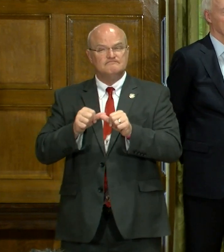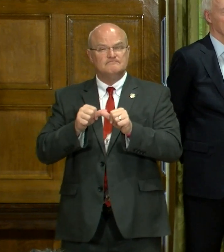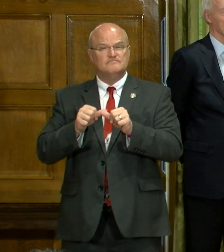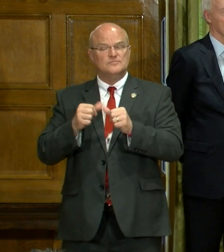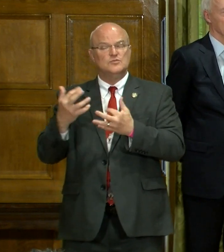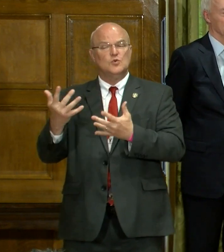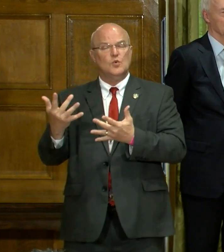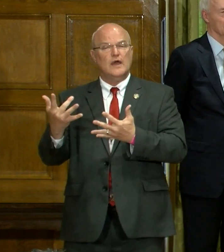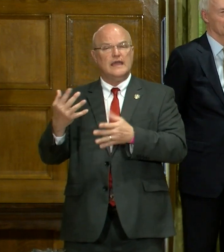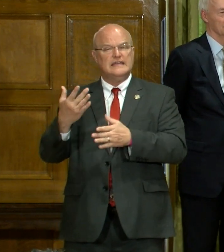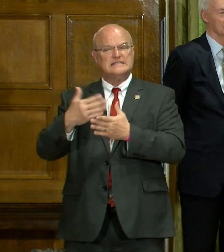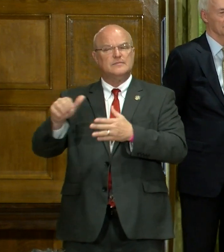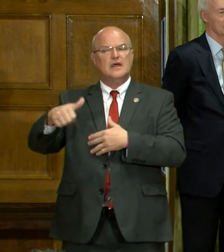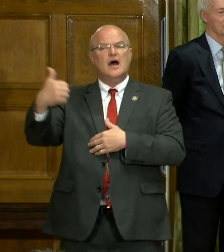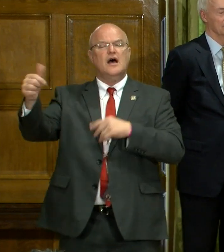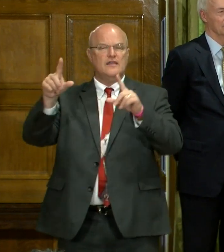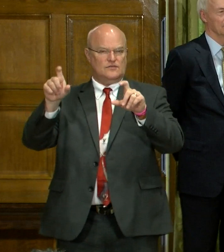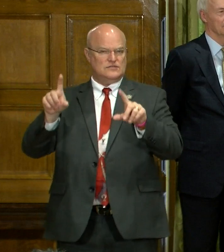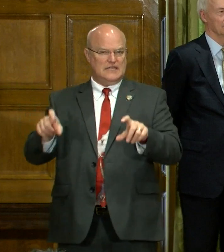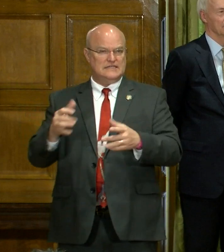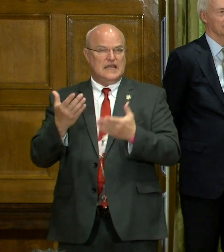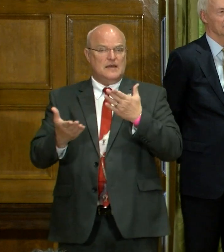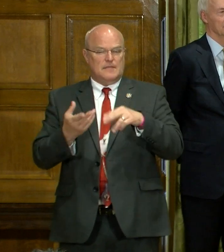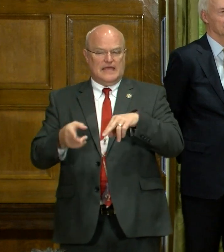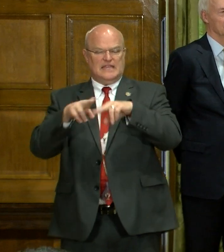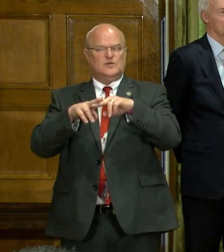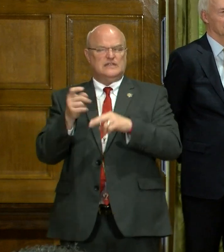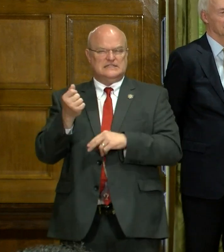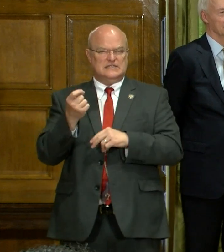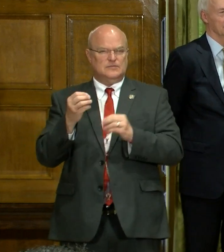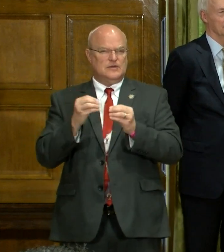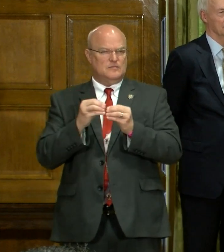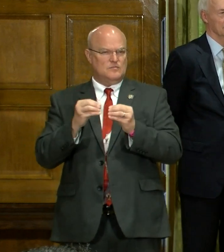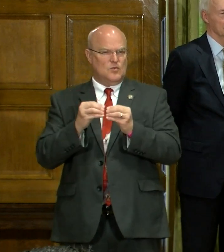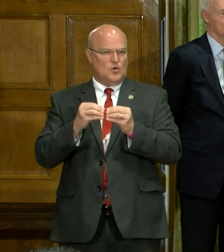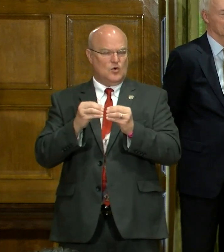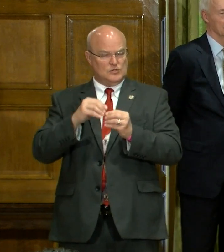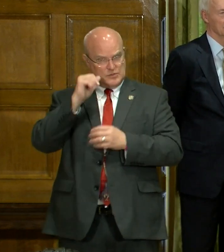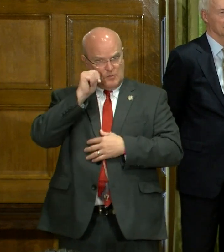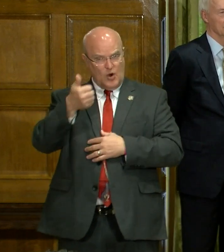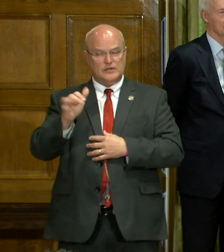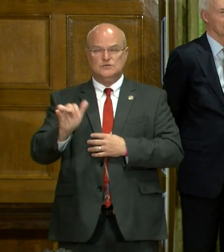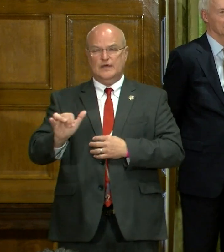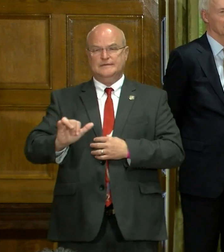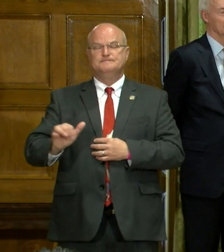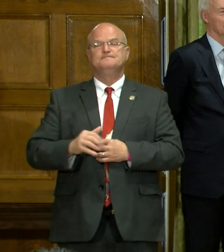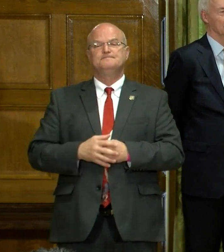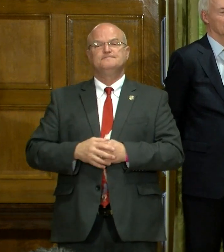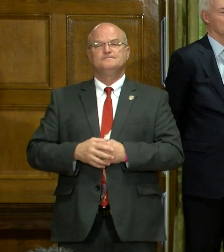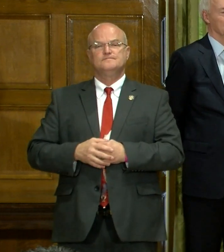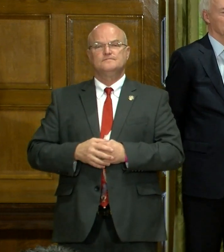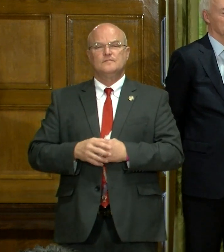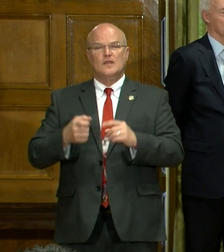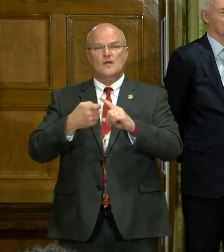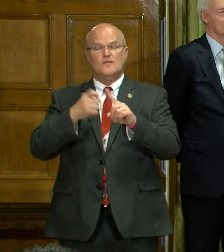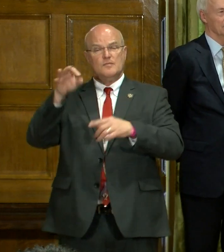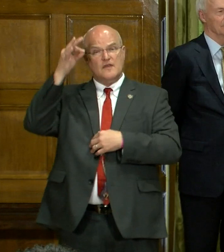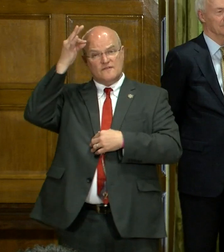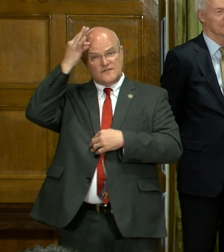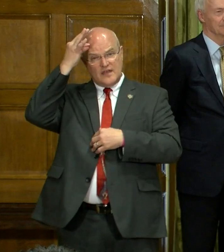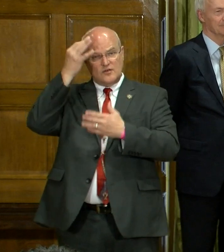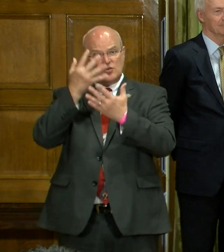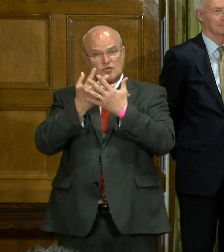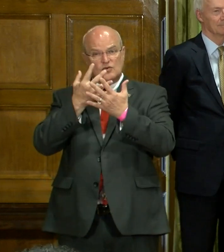to wait results for some of those tests, and that may increase a little bit tomorrow as well. From the Federal